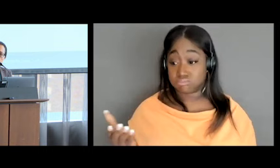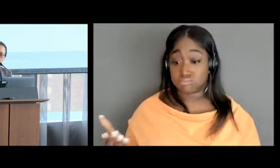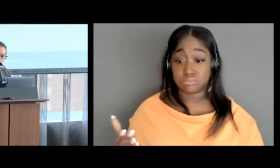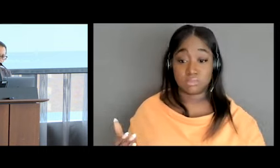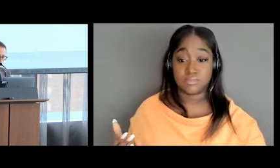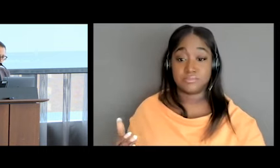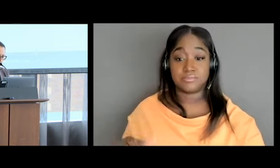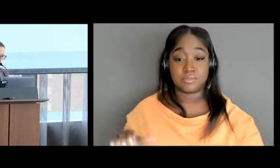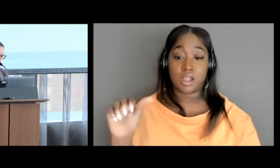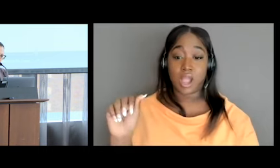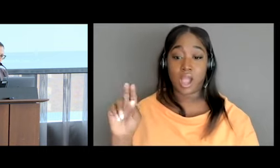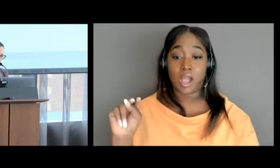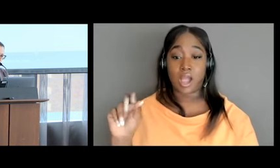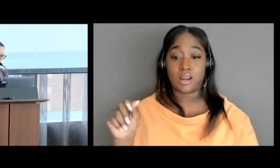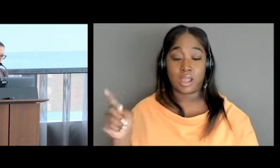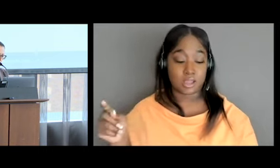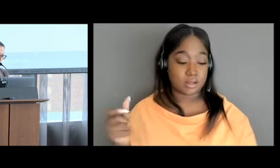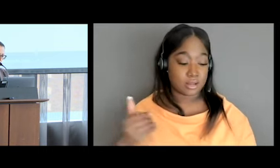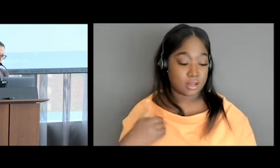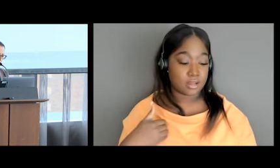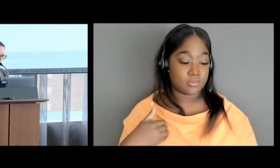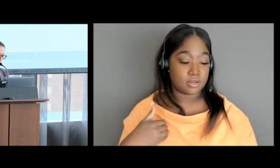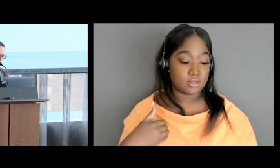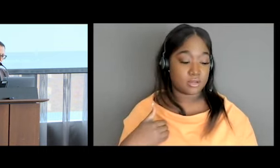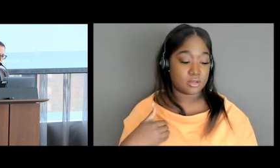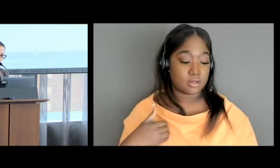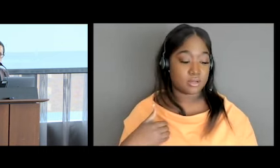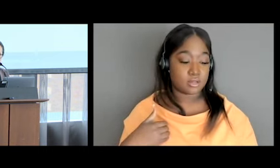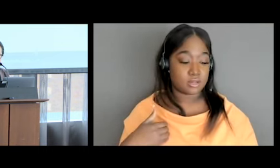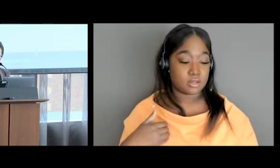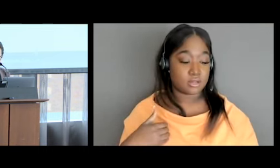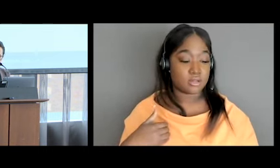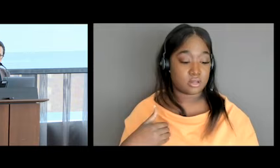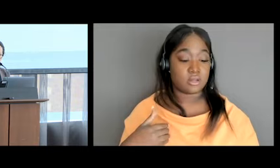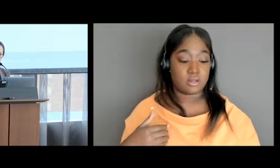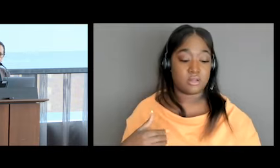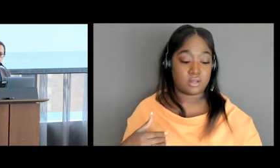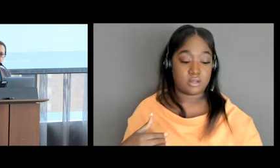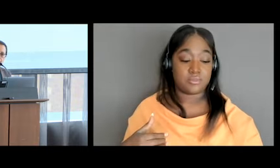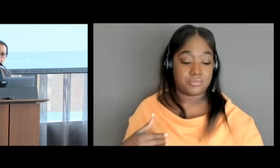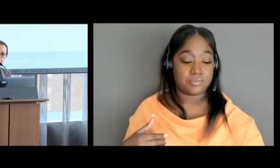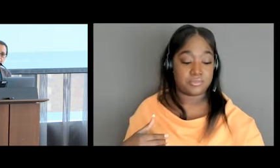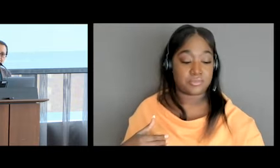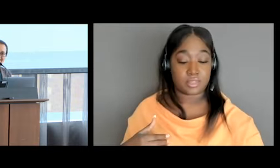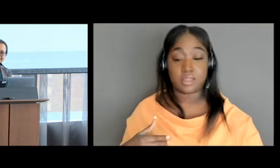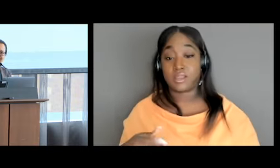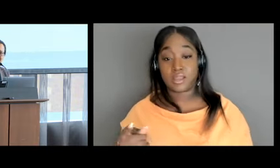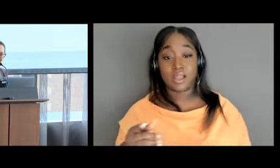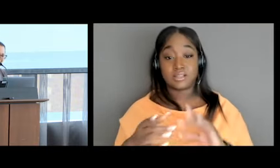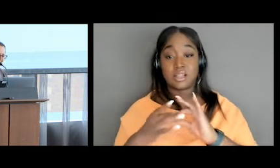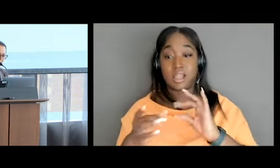a nice comment, and Kim also. Should we let them unmute and make their, okay. If they'd like, yes.